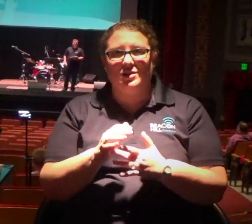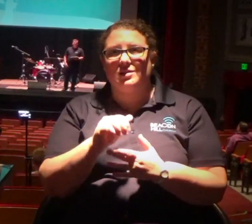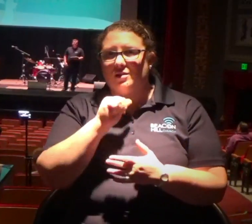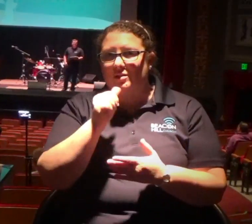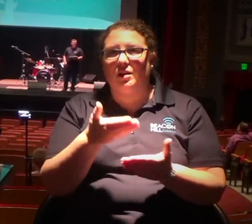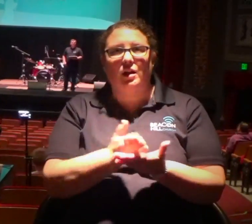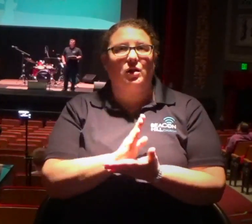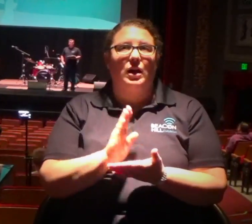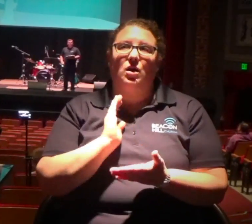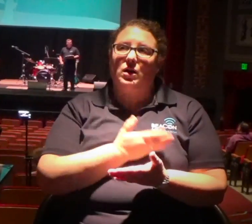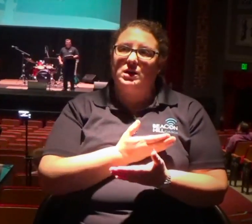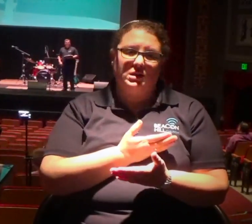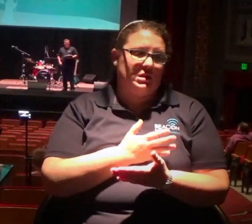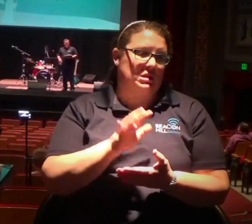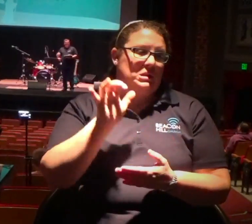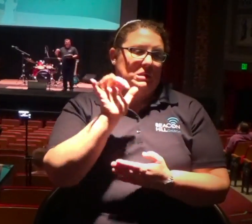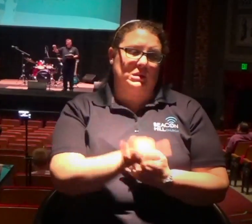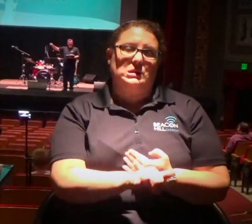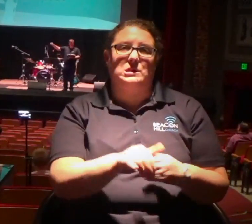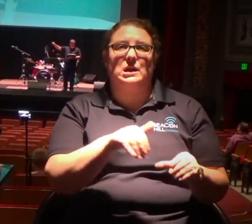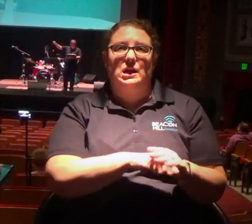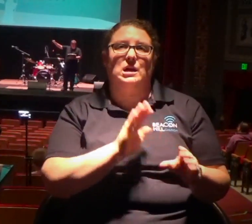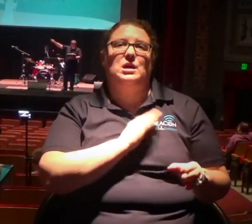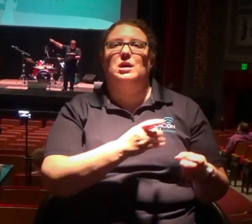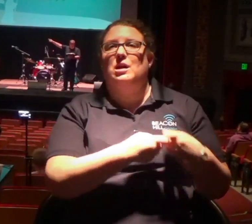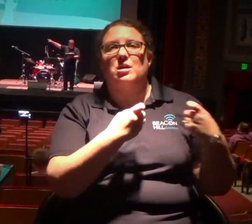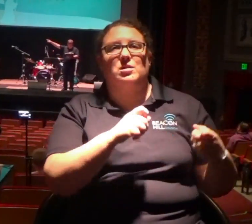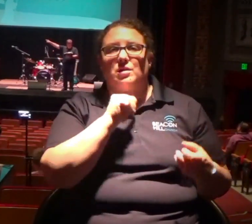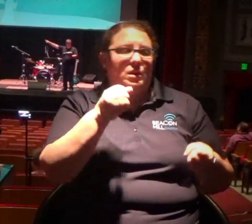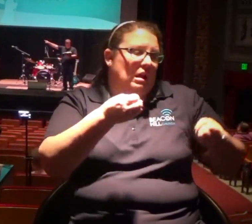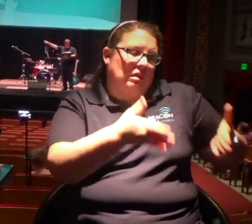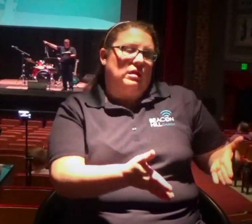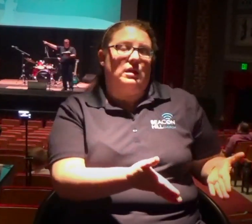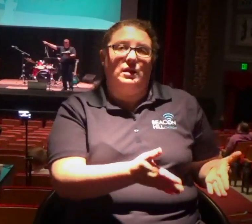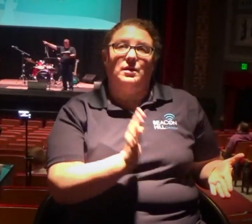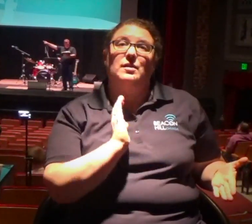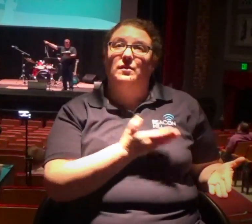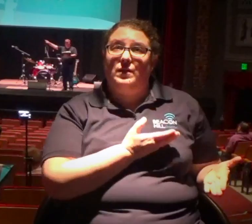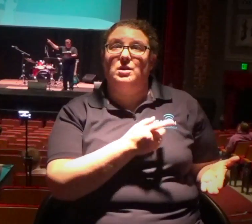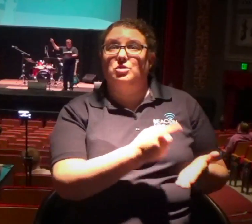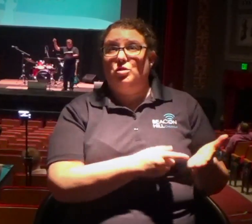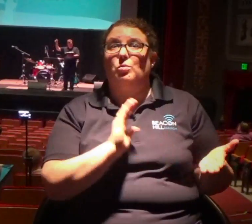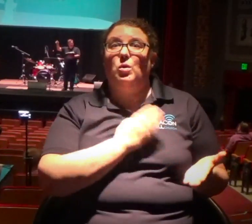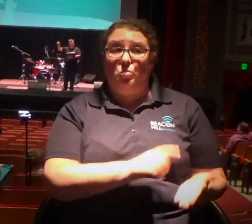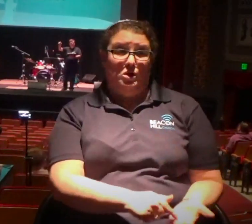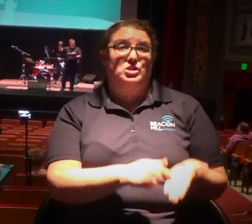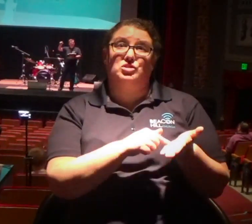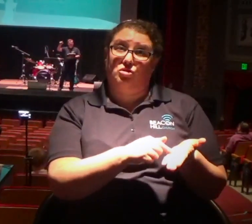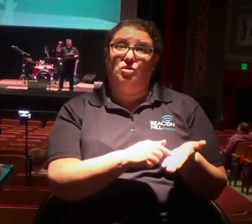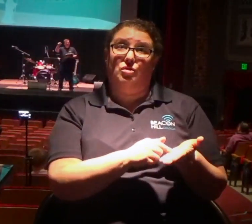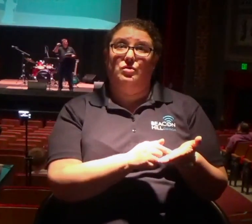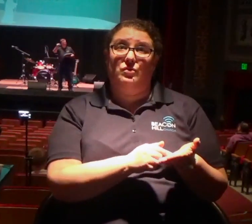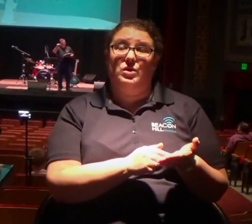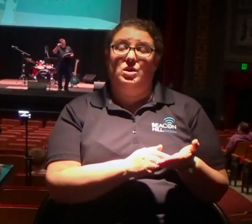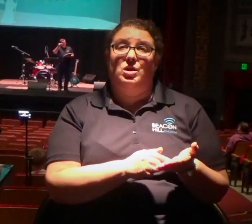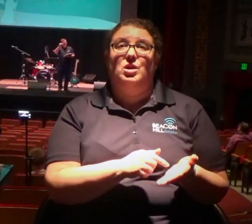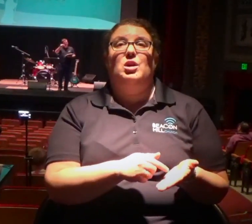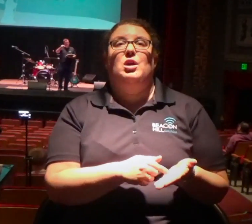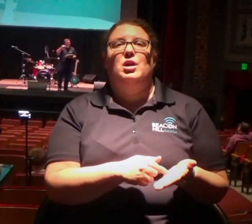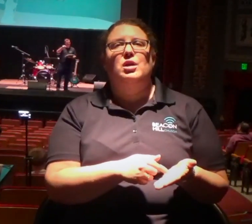sins. He didn't leave us to where we deserved. And it shows us that he came to be a substitute,